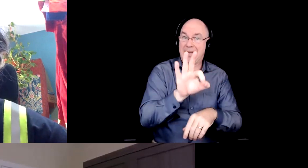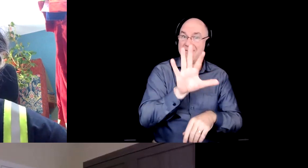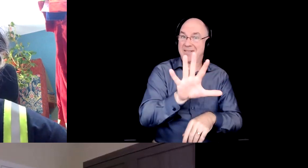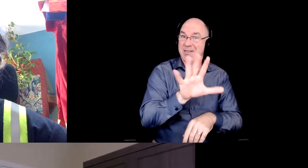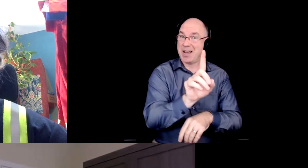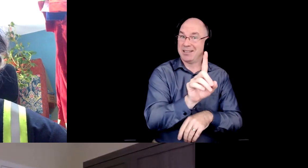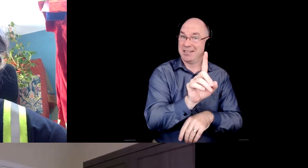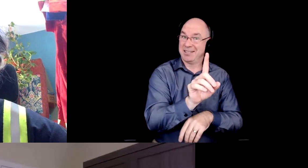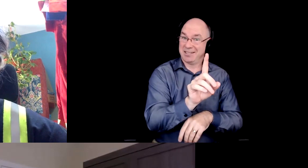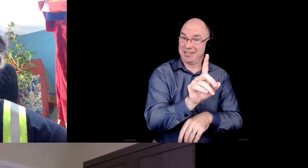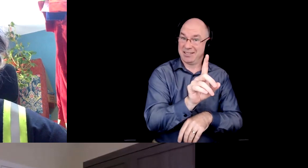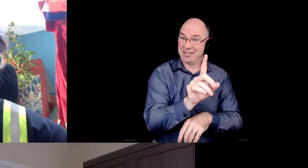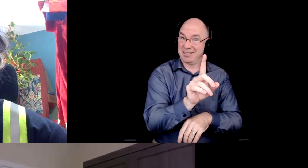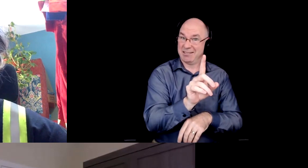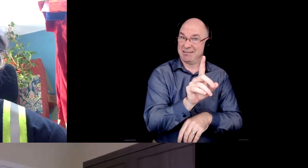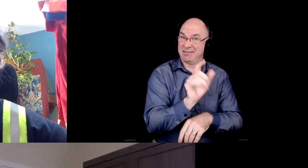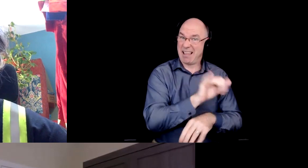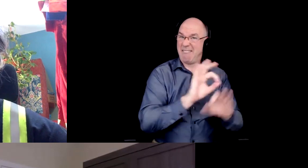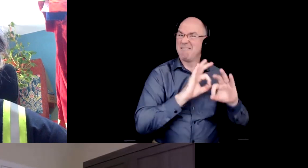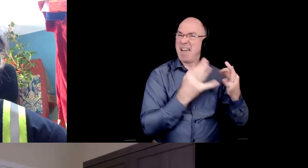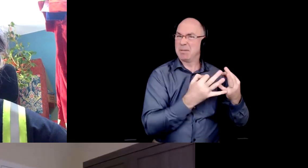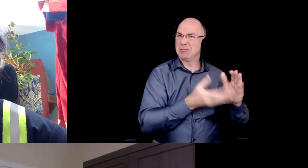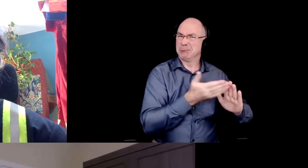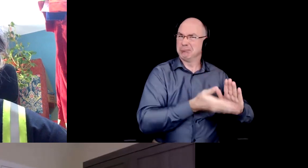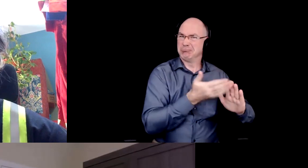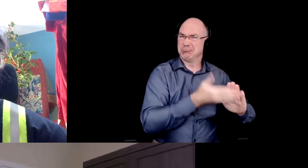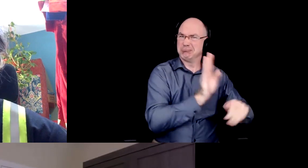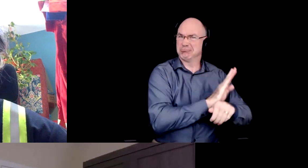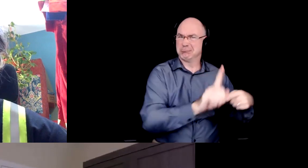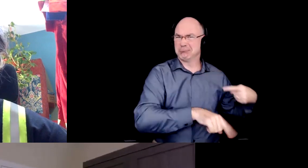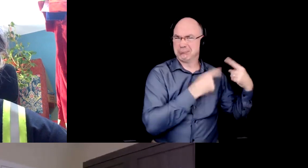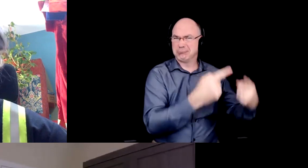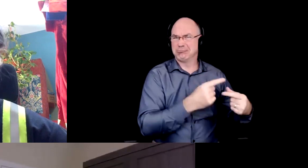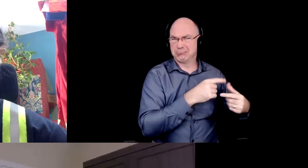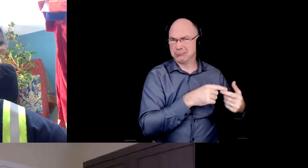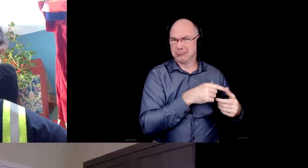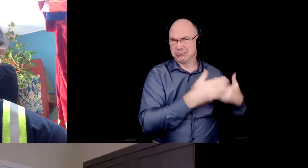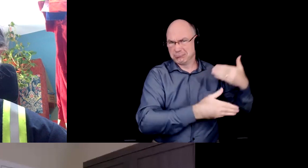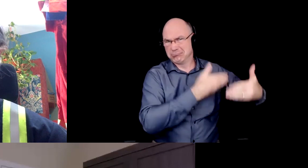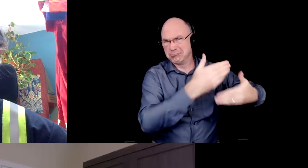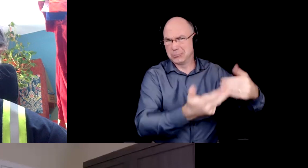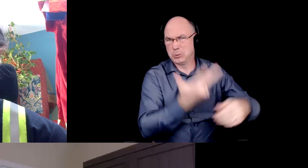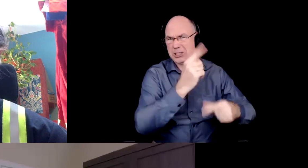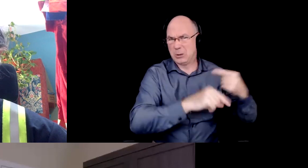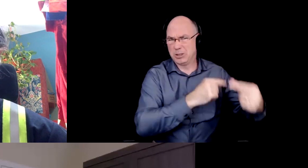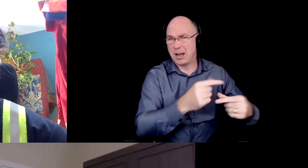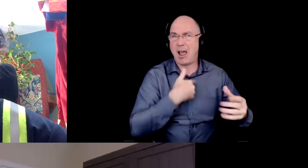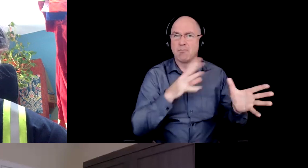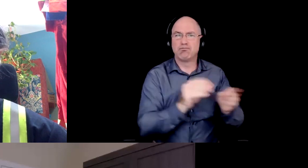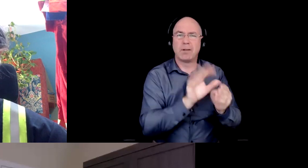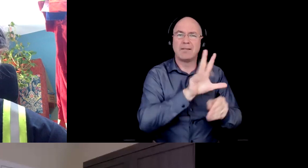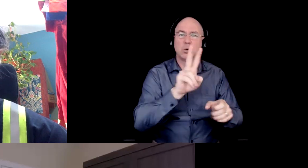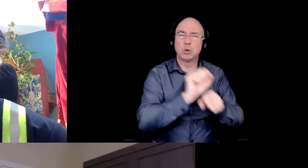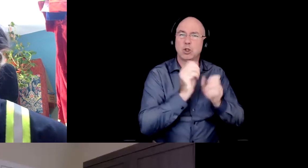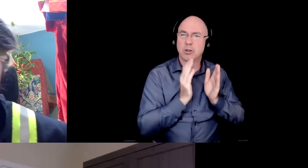1951. And it's a family-run business that have been going on for 3 generations now. They have about 52 employees